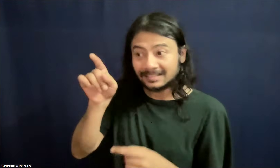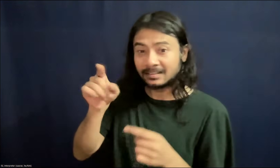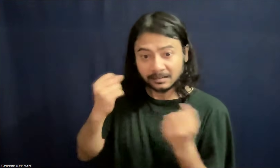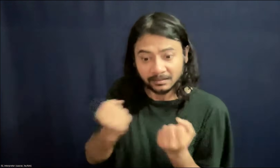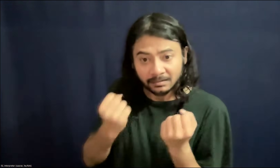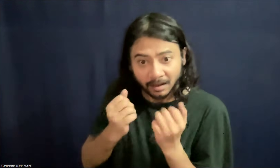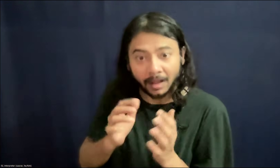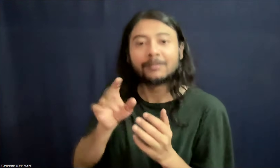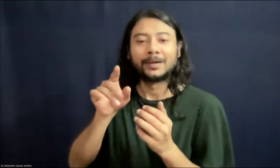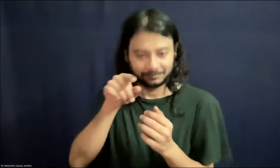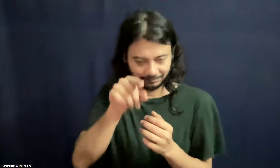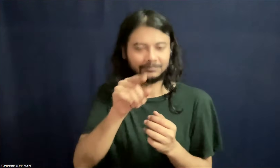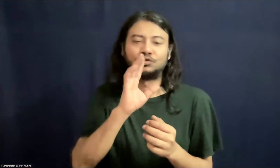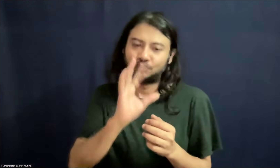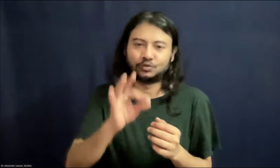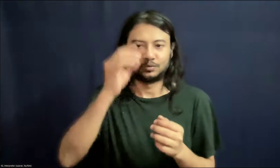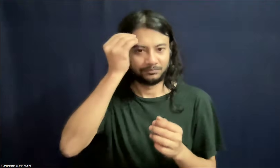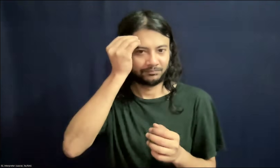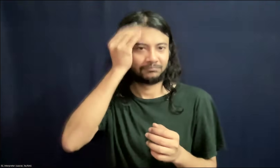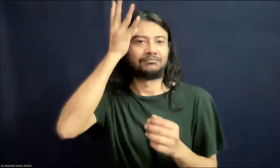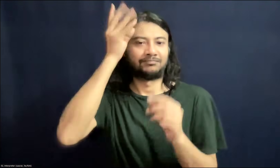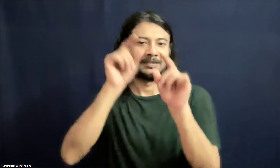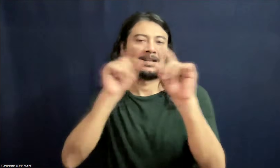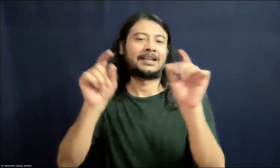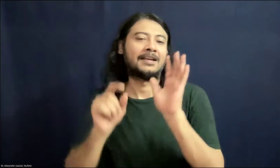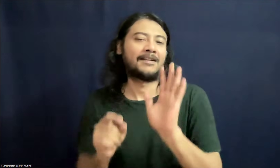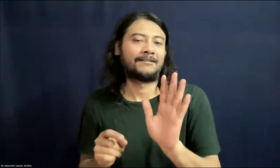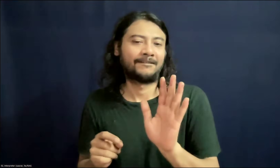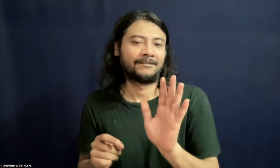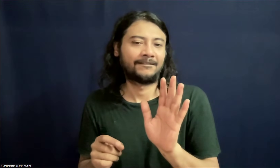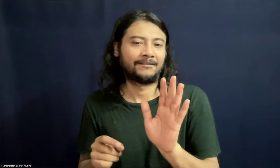Second point which Krishna tells here is that the qualification to get this